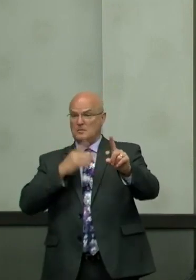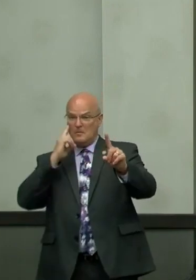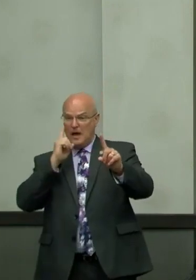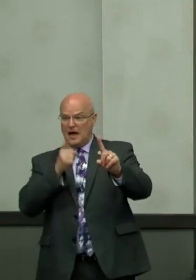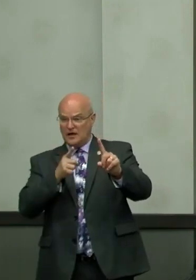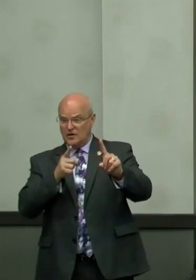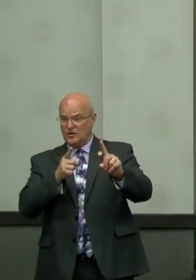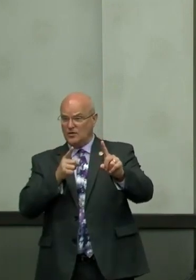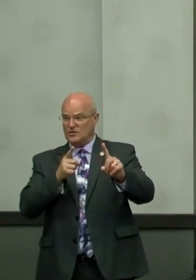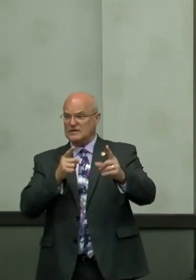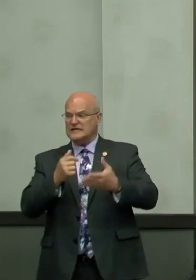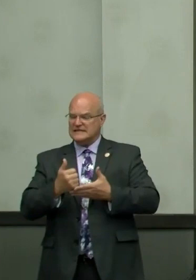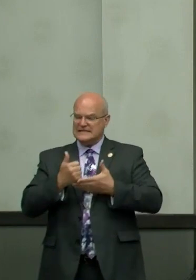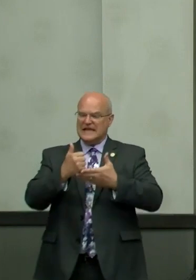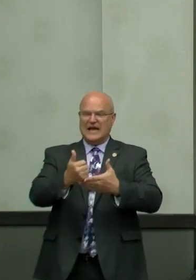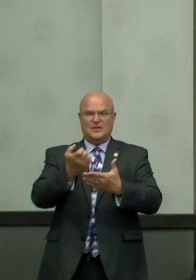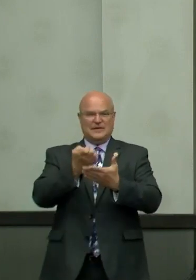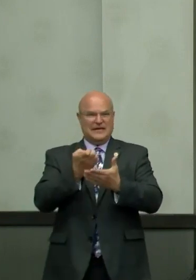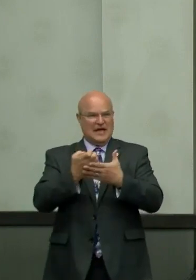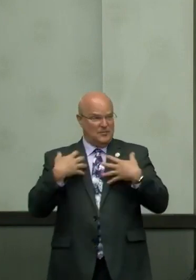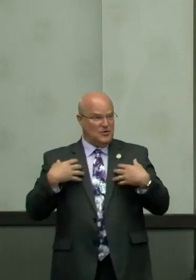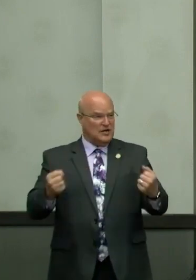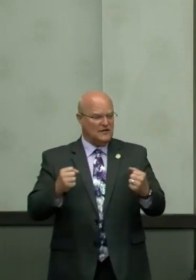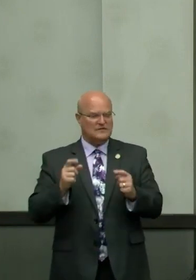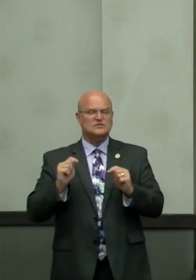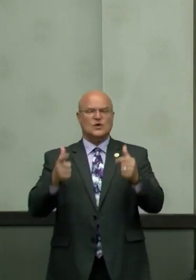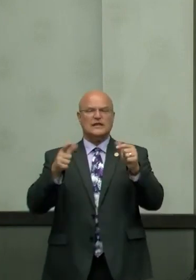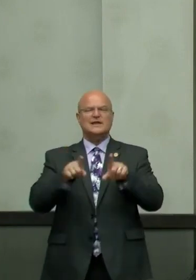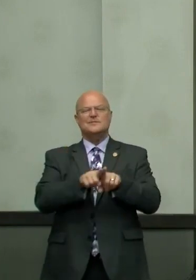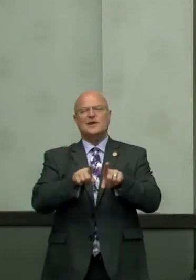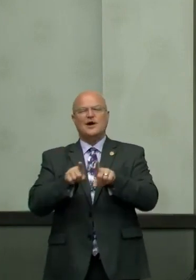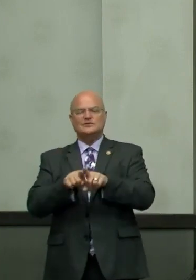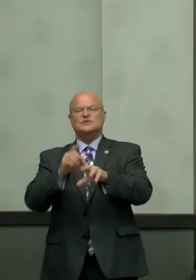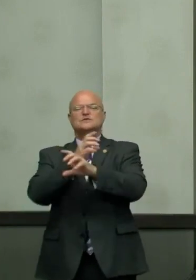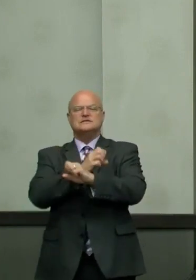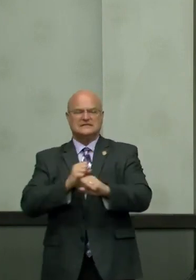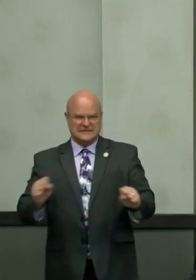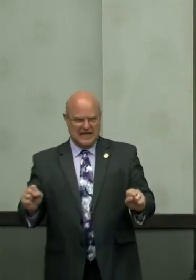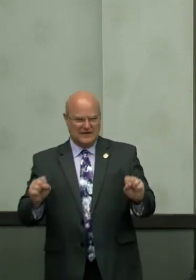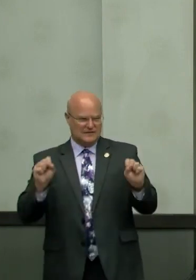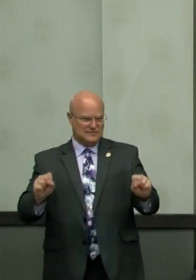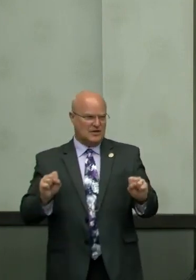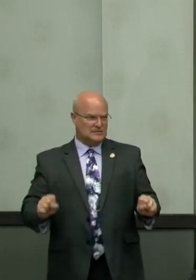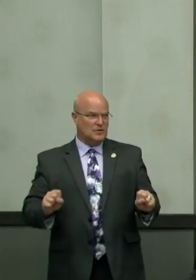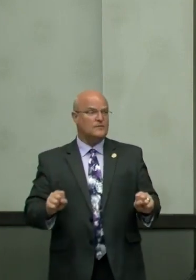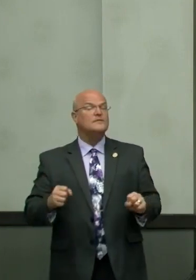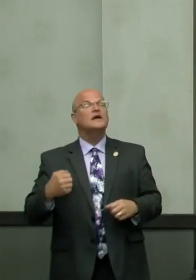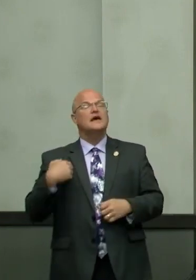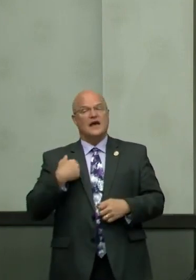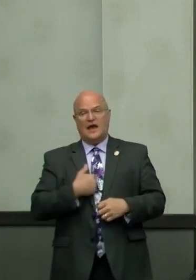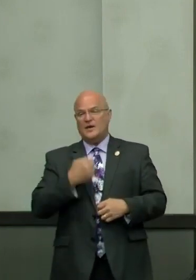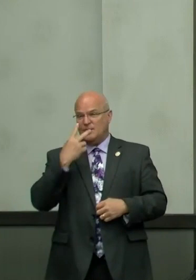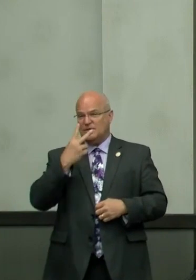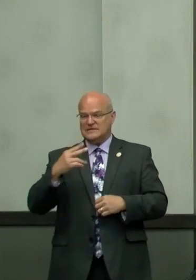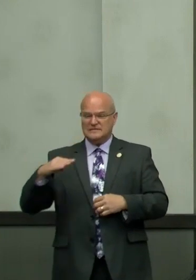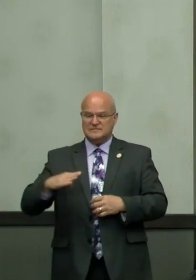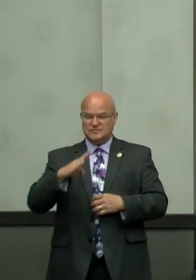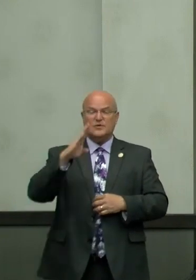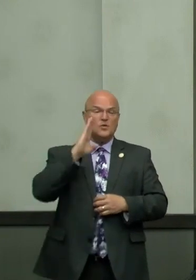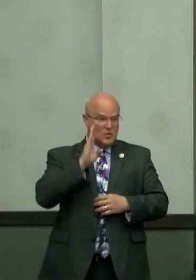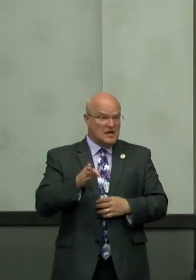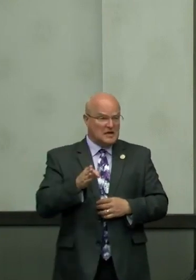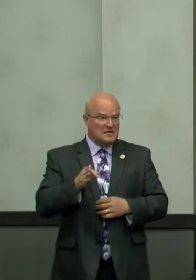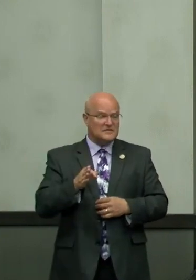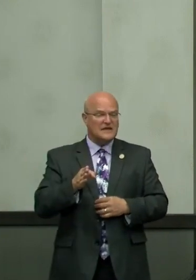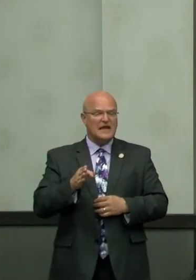been to help our economy recover as quickly but also as safely as possible. And we are likely to see spikes, and